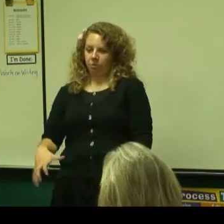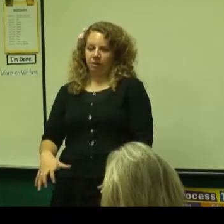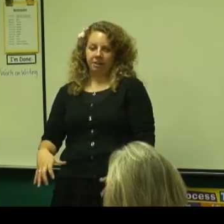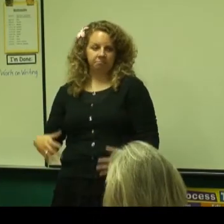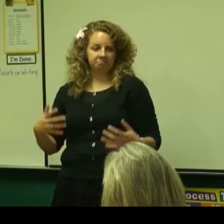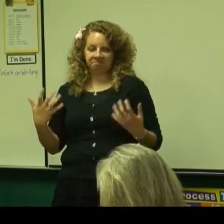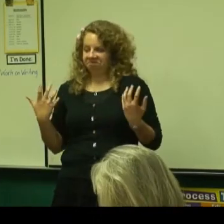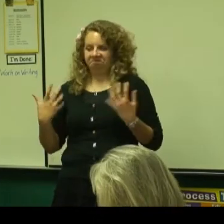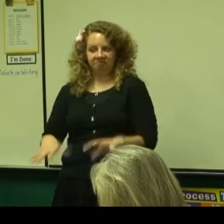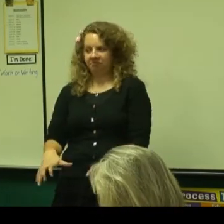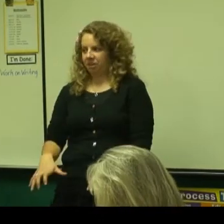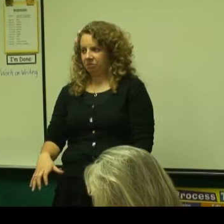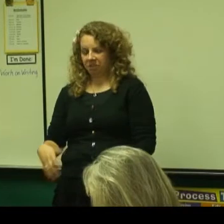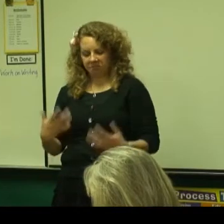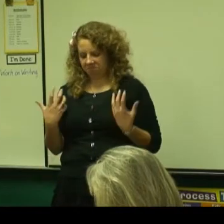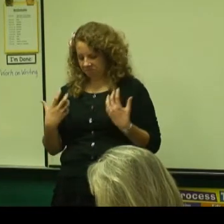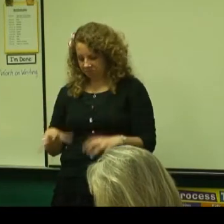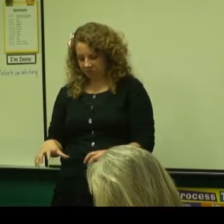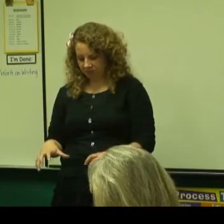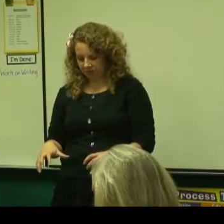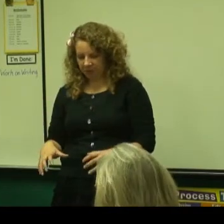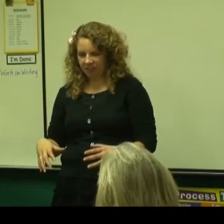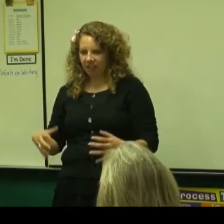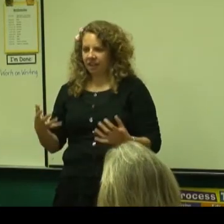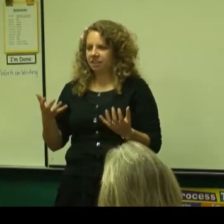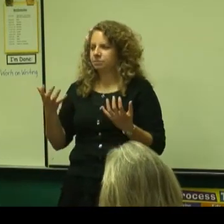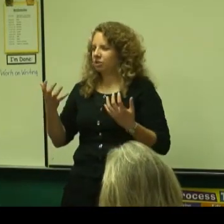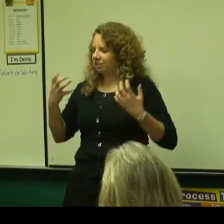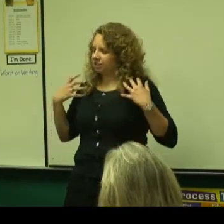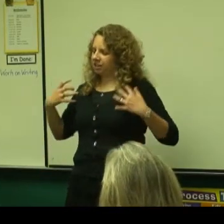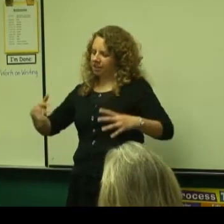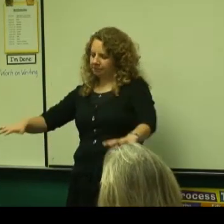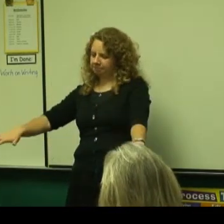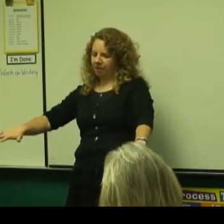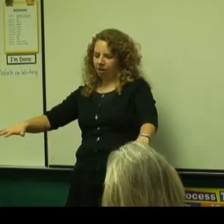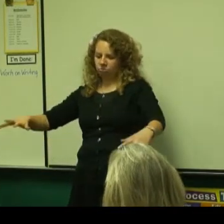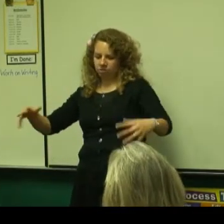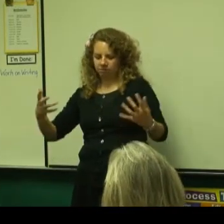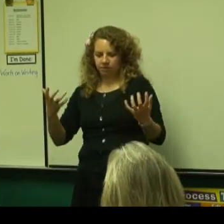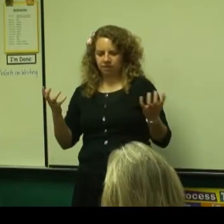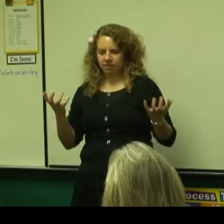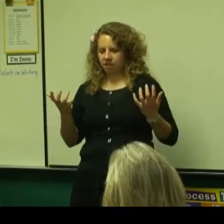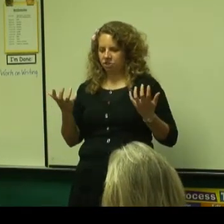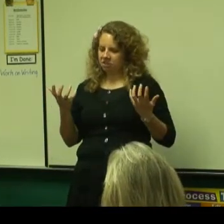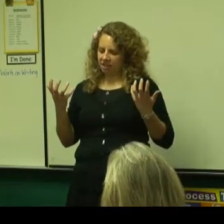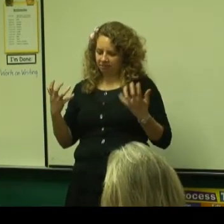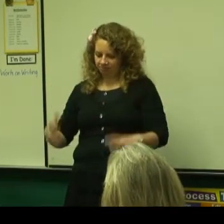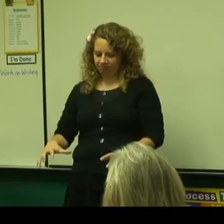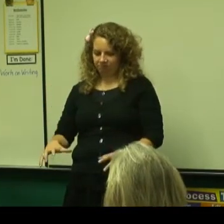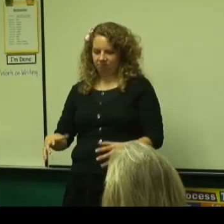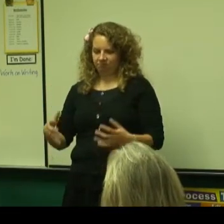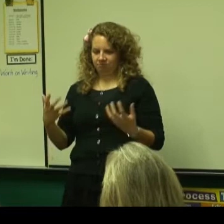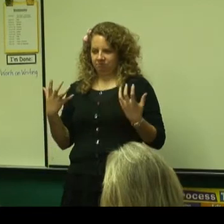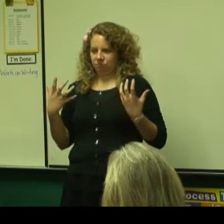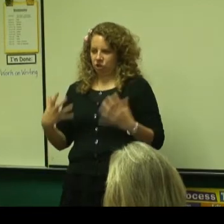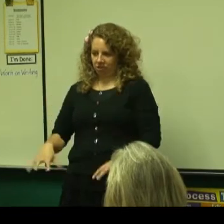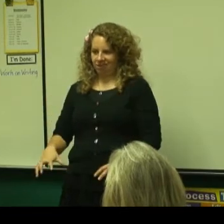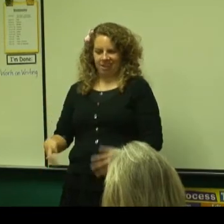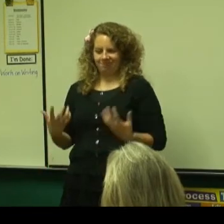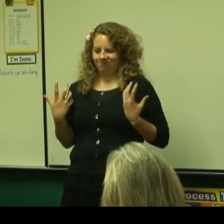Don't want it. I don't want it. And it's more, it's not like out. It's kind of just like turn, like,